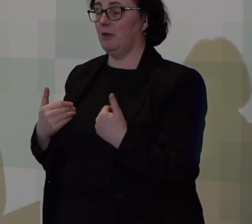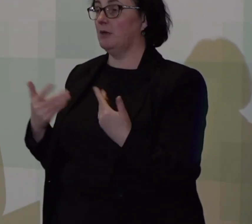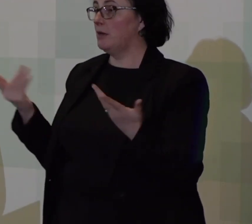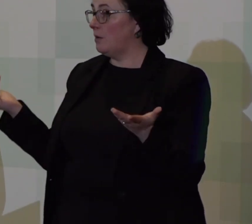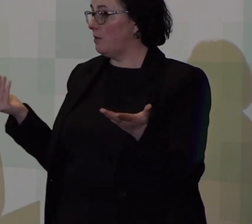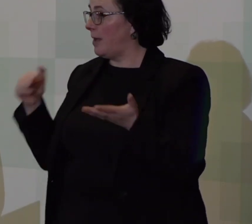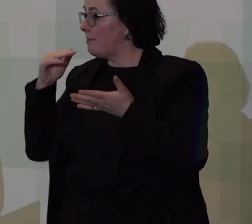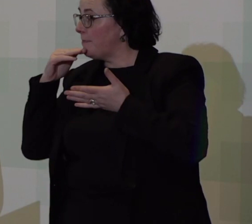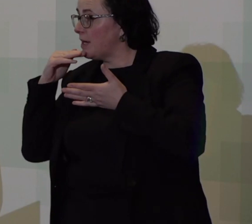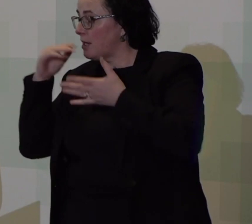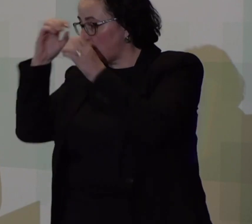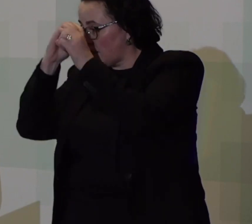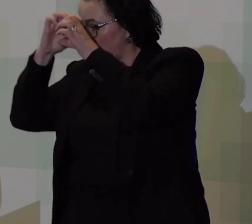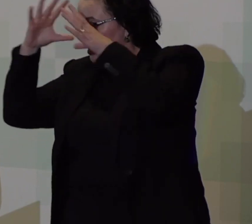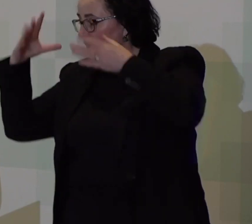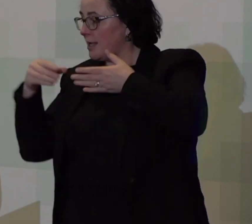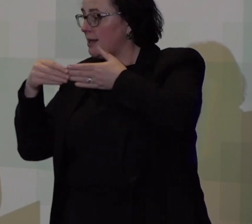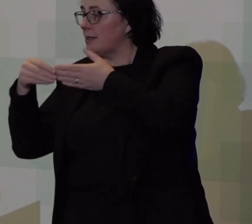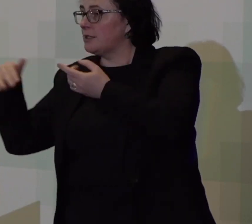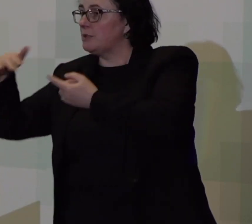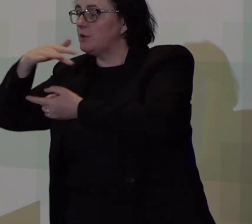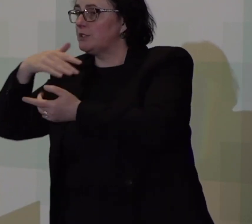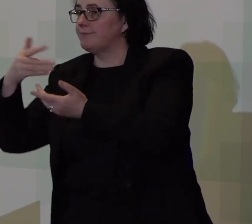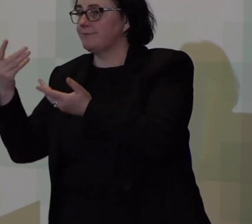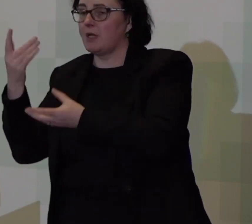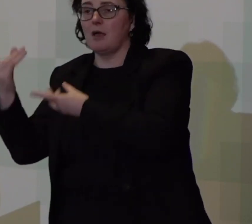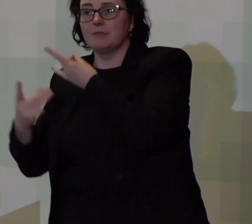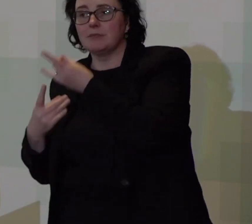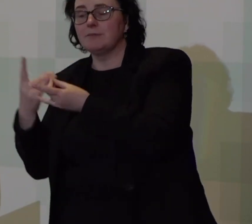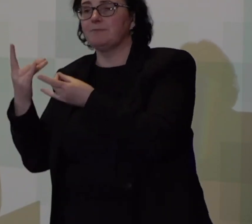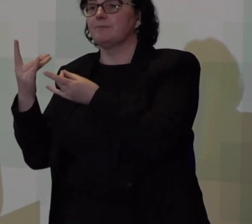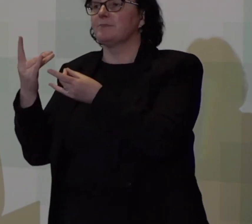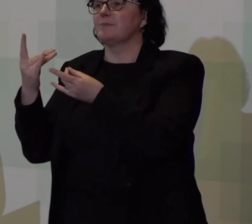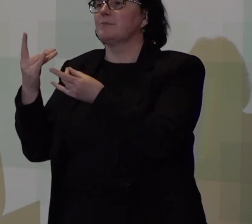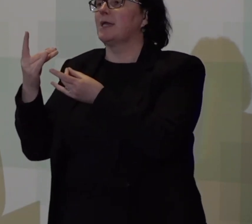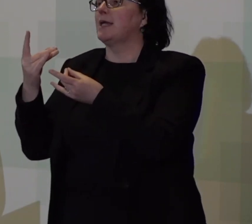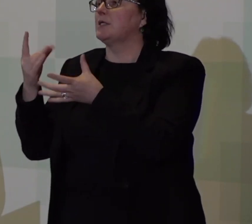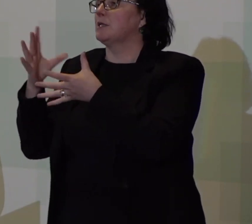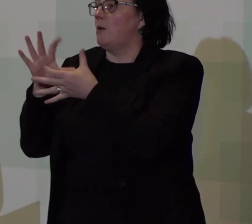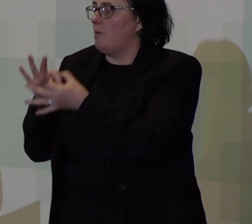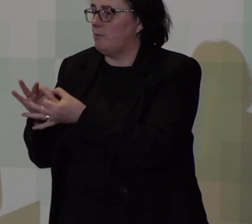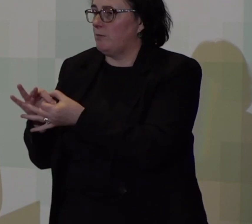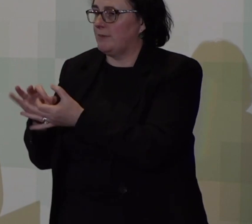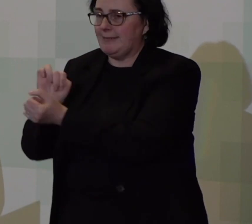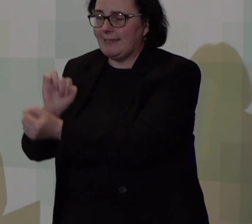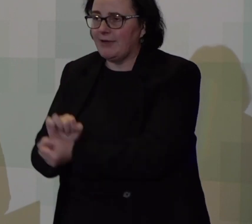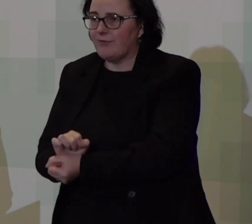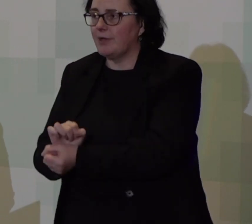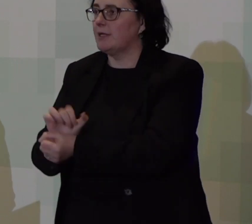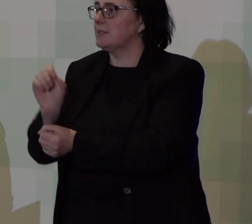to a situation such as we find with basically domestic slavery